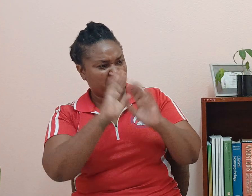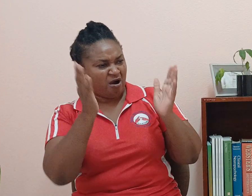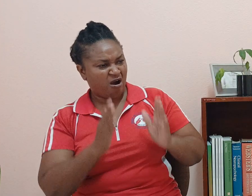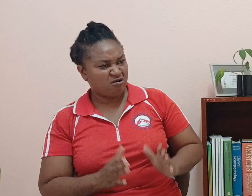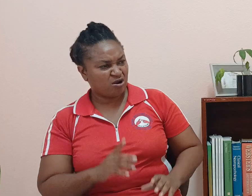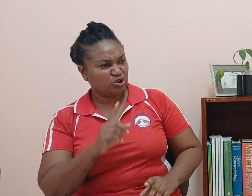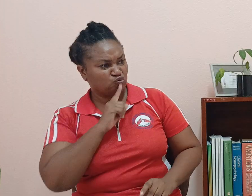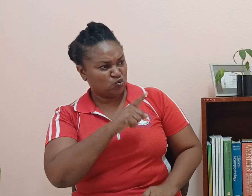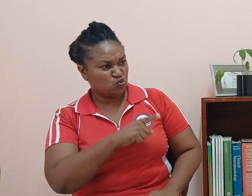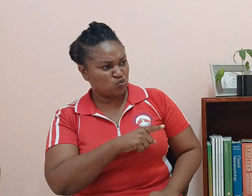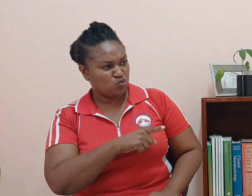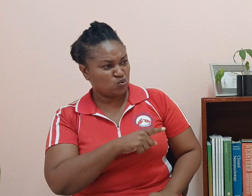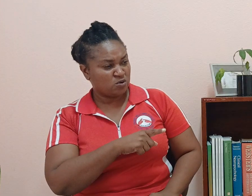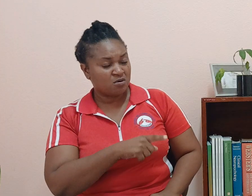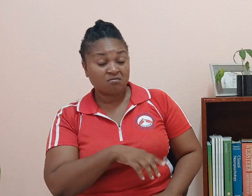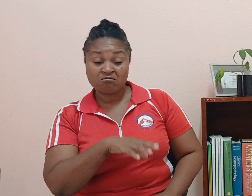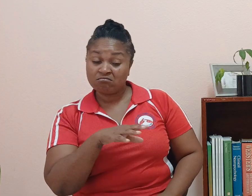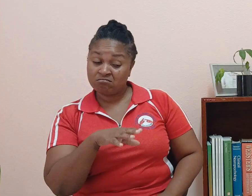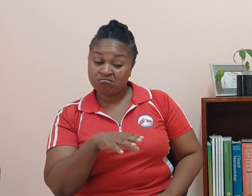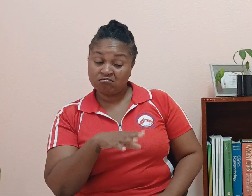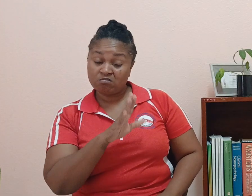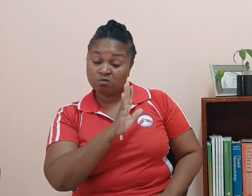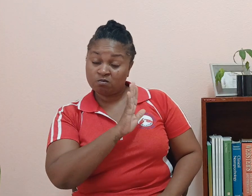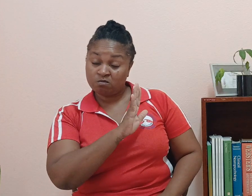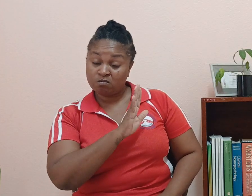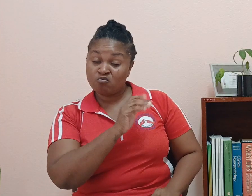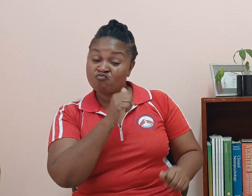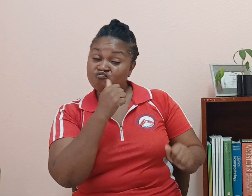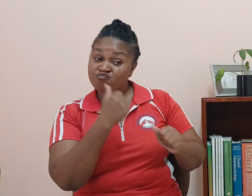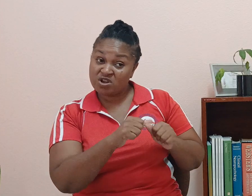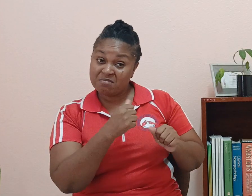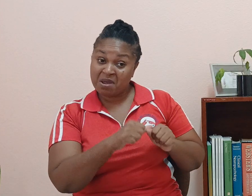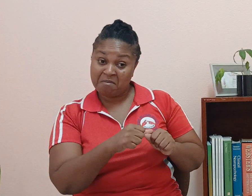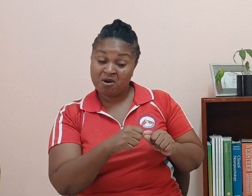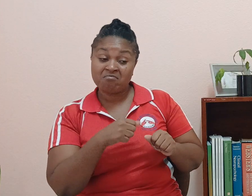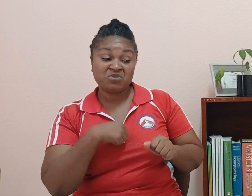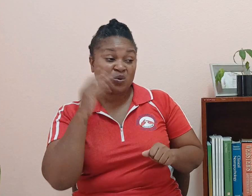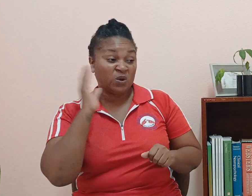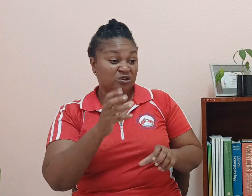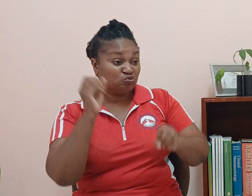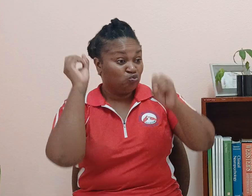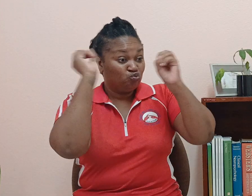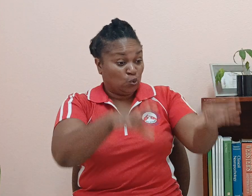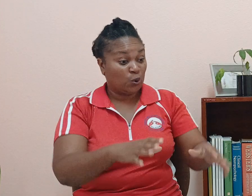He reminded them that they would be thrown into the fire if they did not.